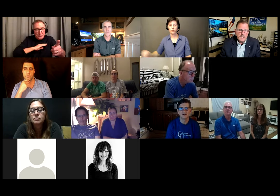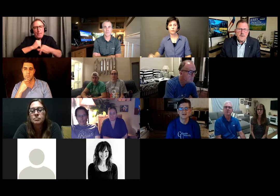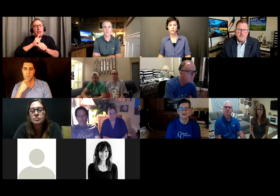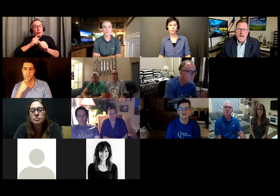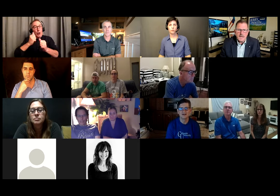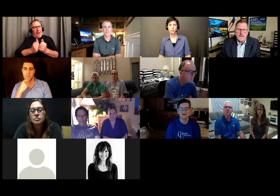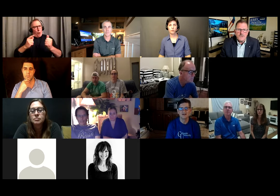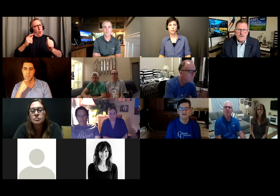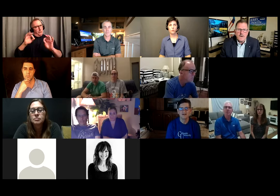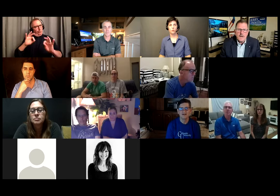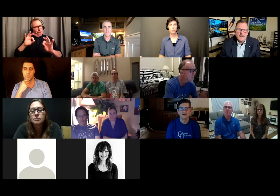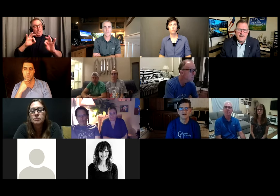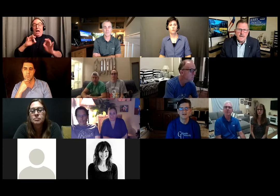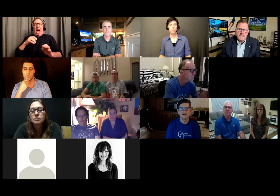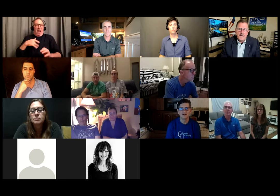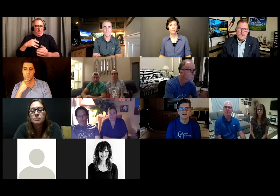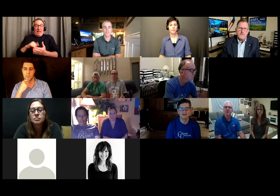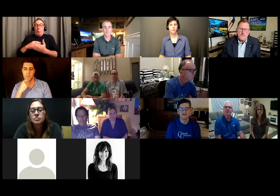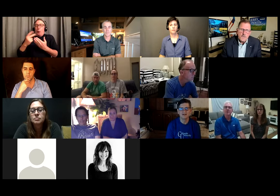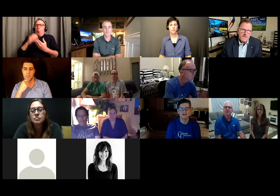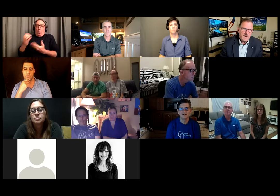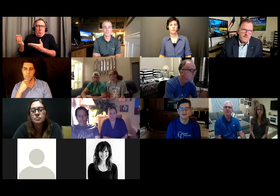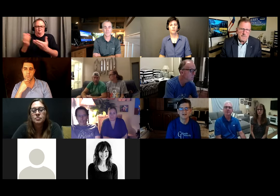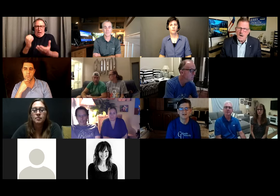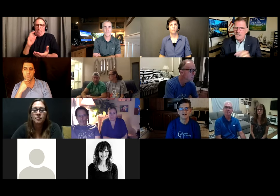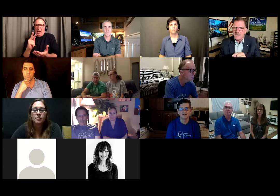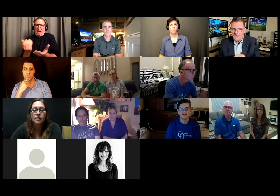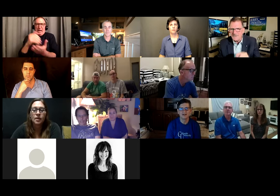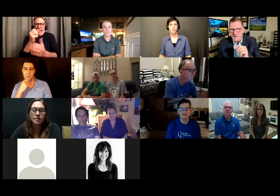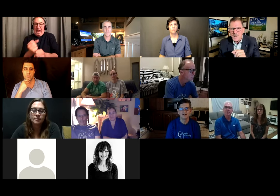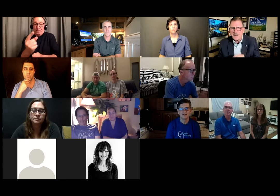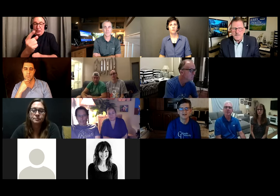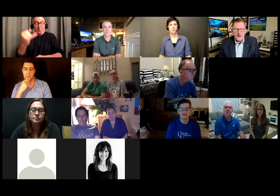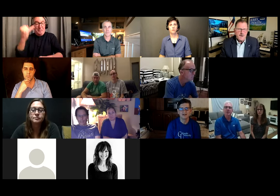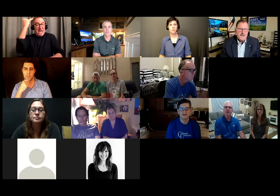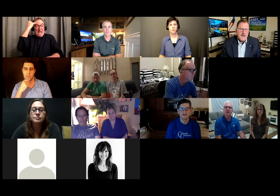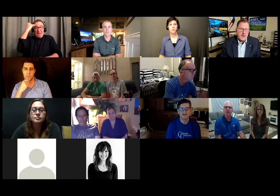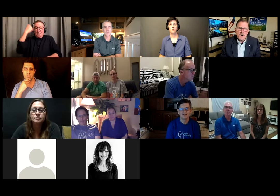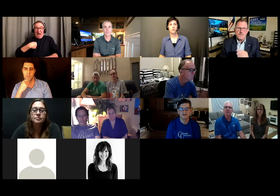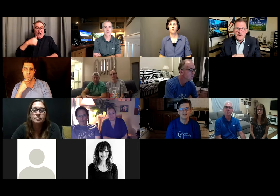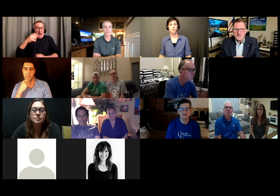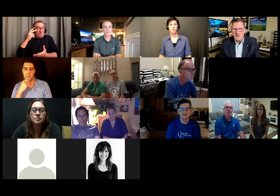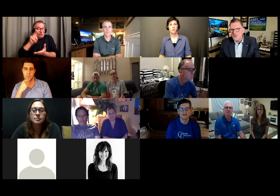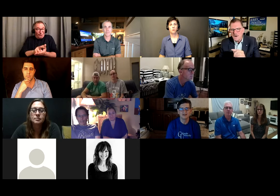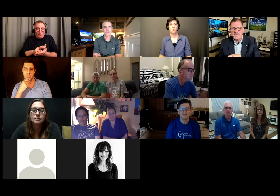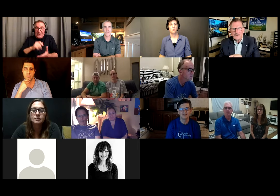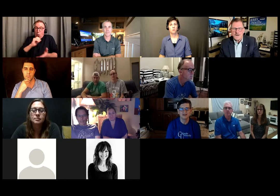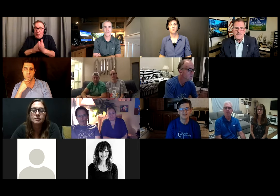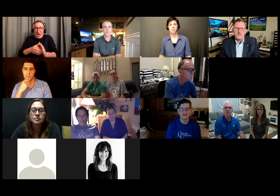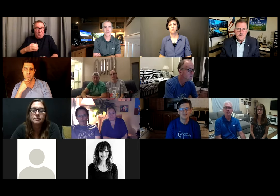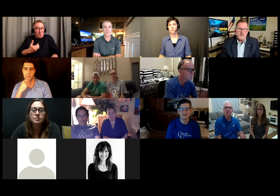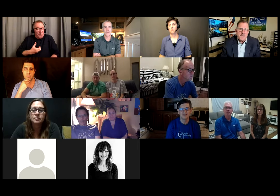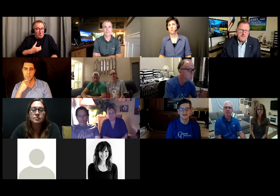we're going to bring it back next year. And I wouldn't, if I'm not elected, if I'm not the mayor, whoever is the mayor, whoever is